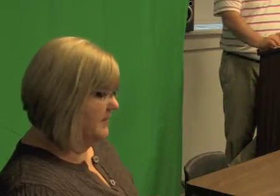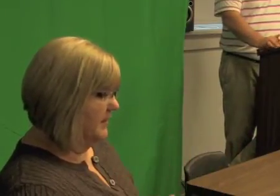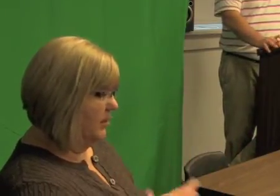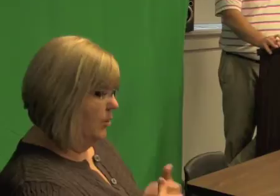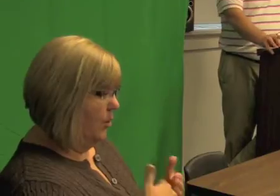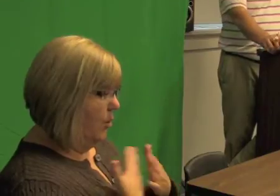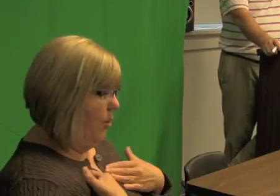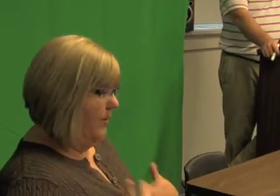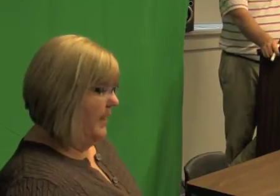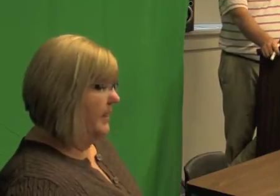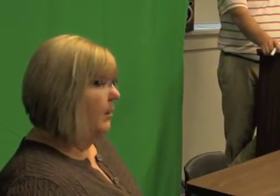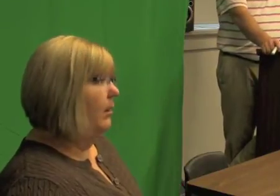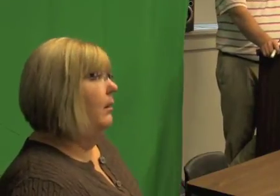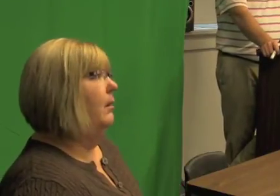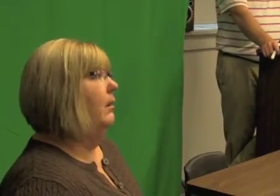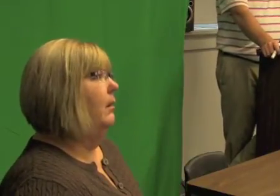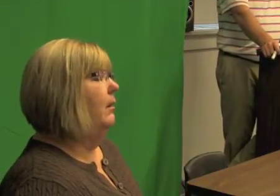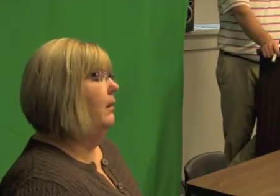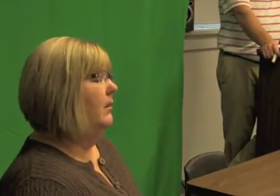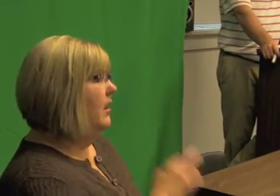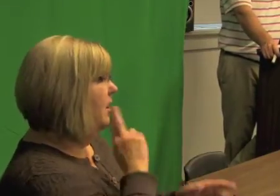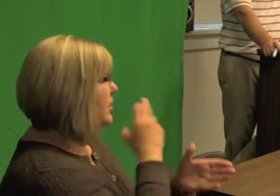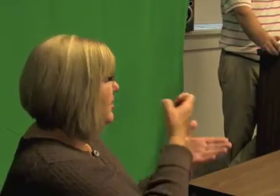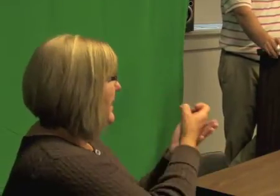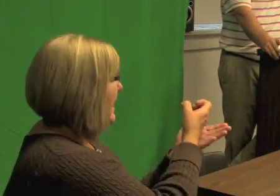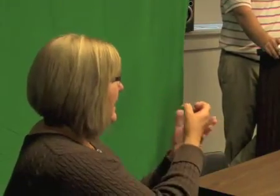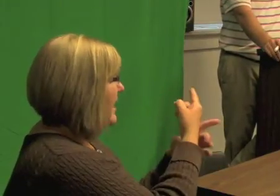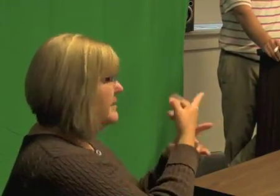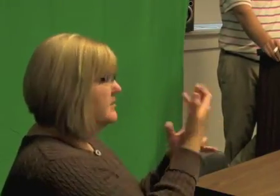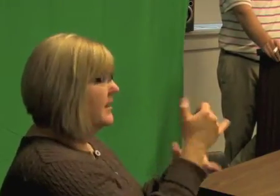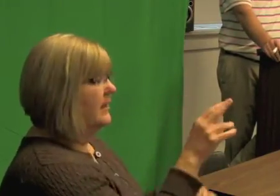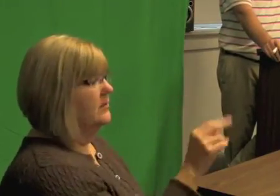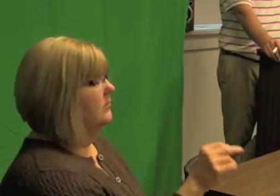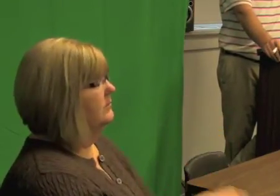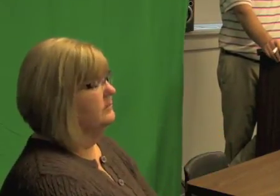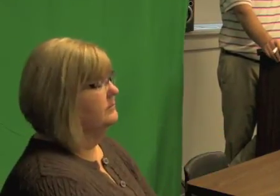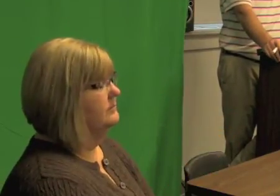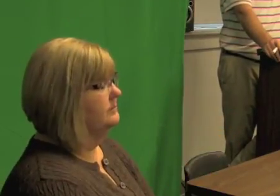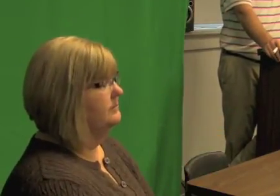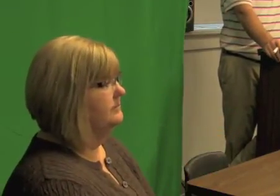Are you guys in economics right now? No.